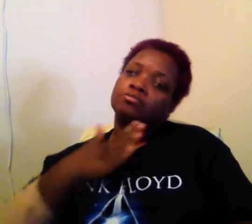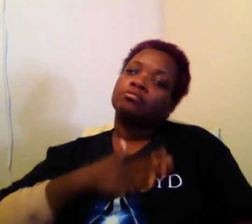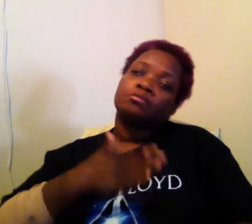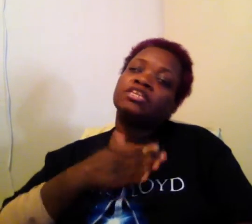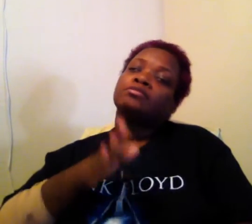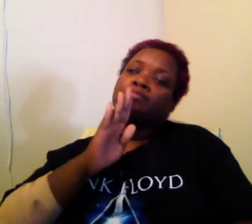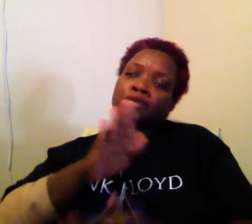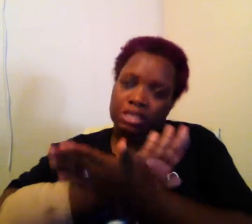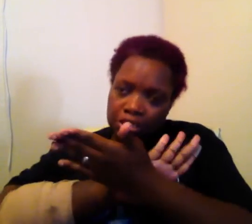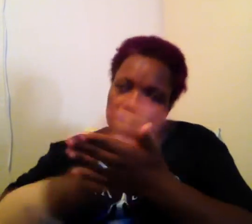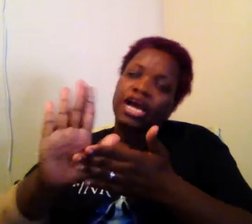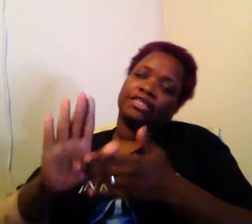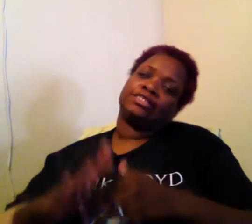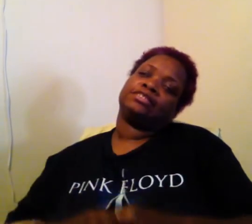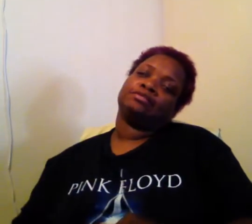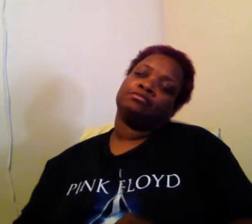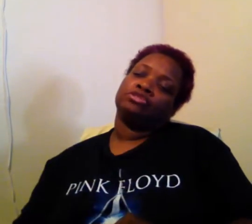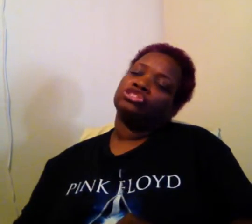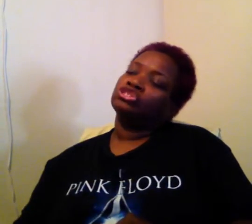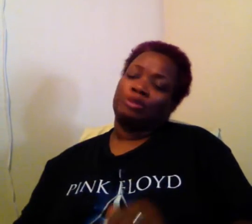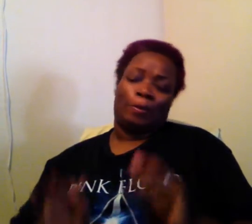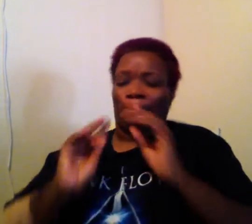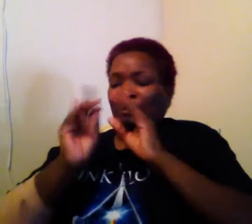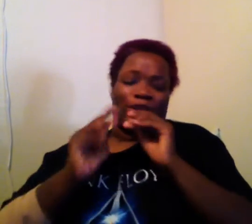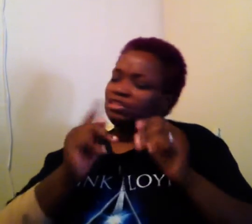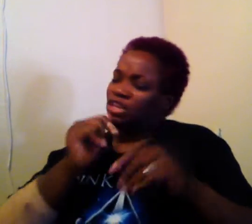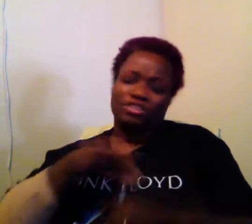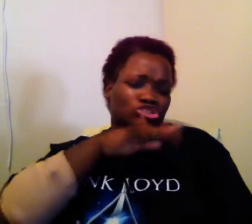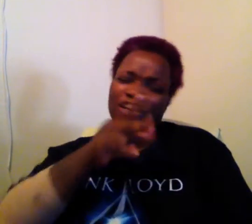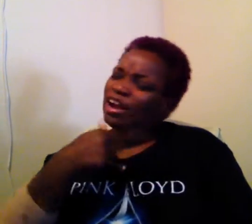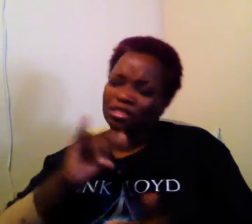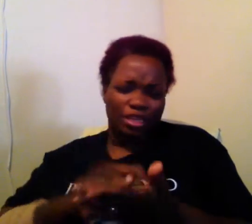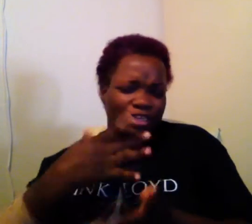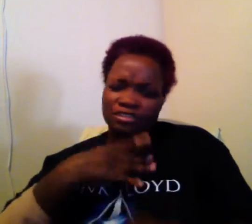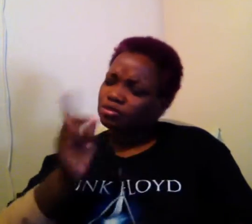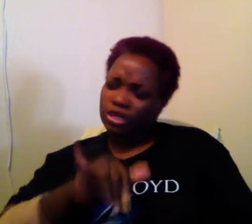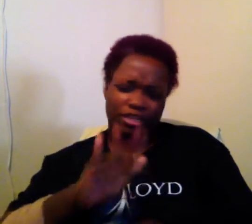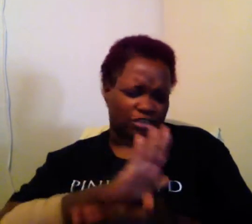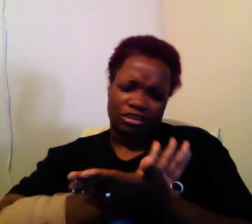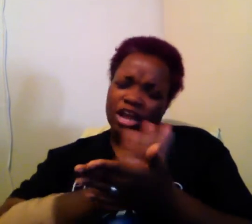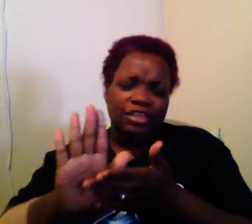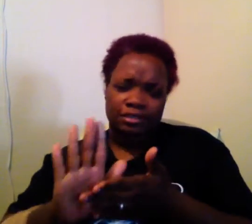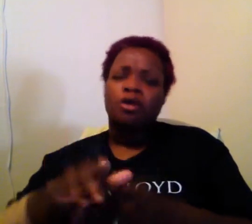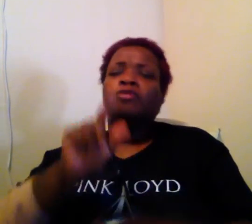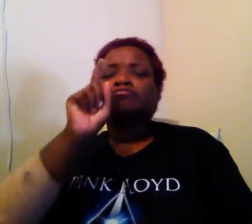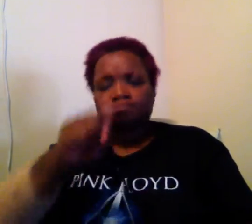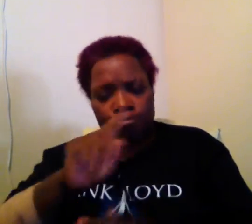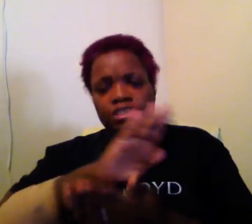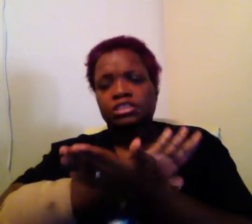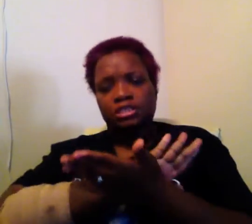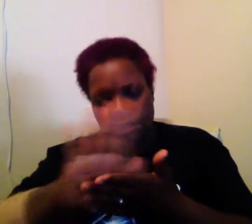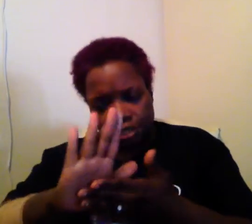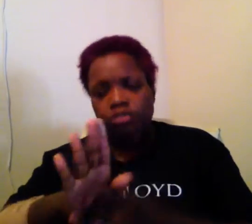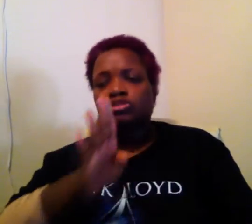Maybe that's what I think that I must not